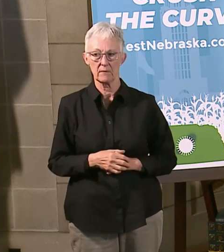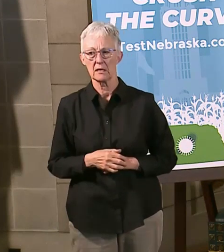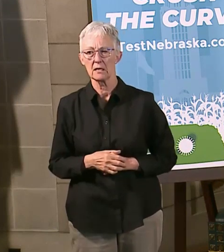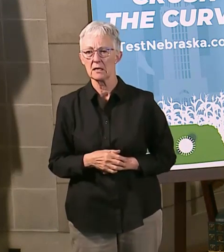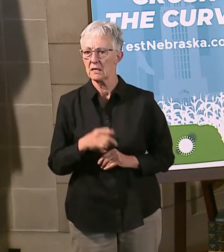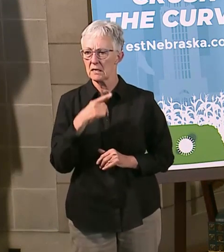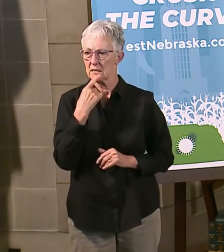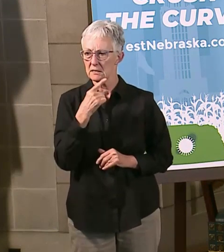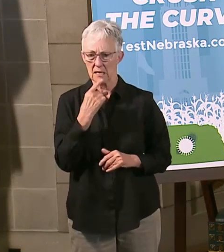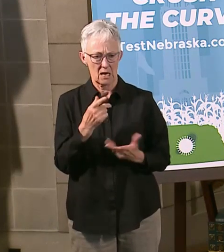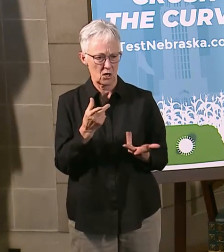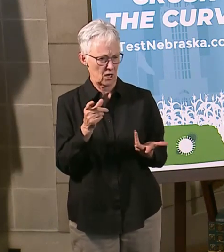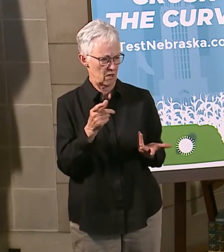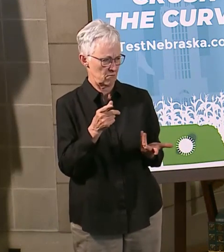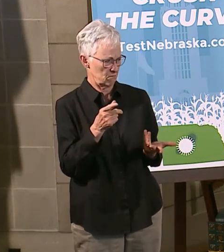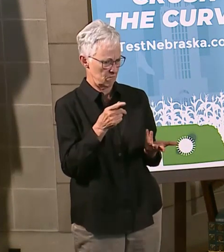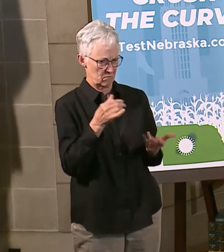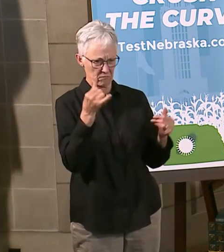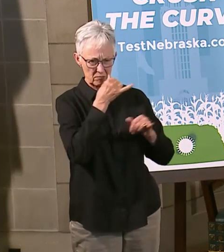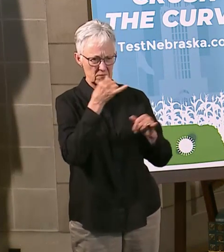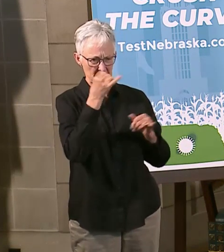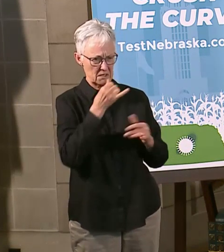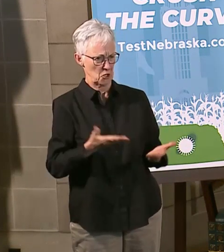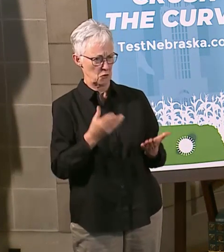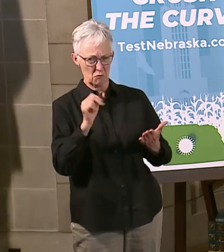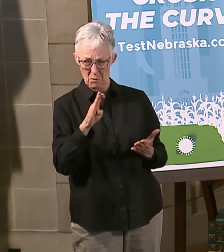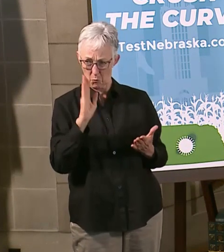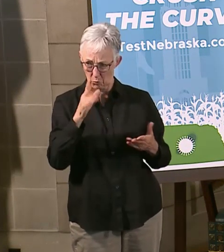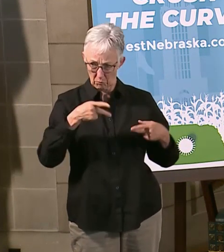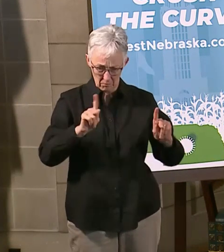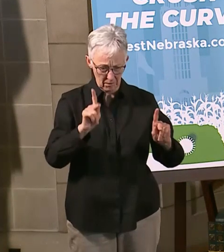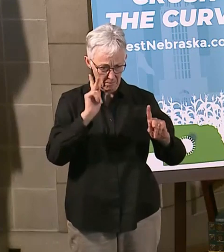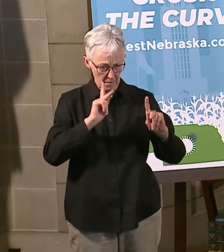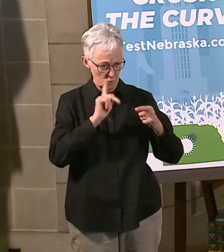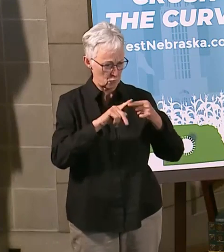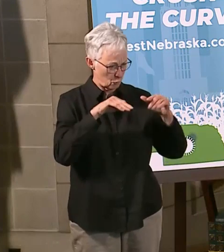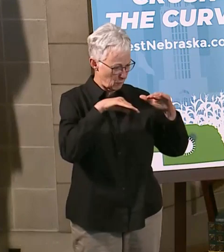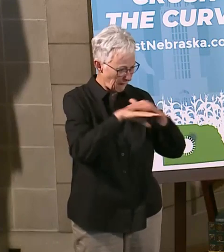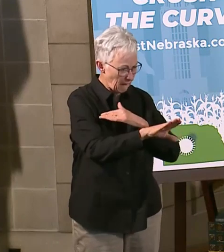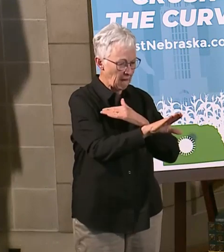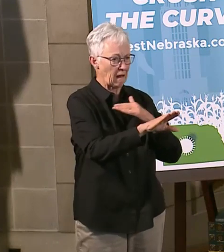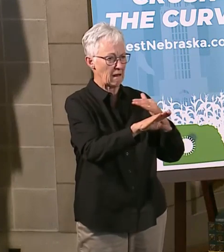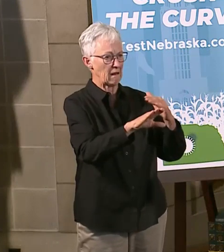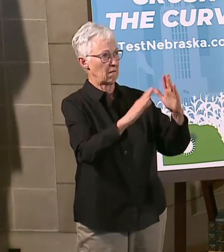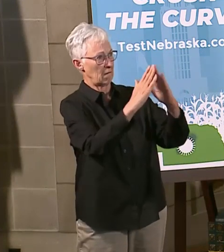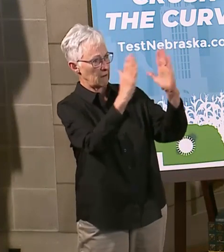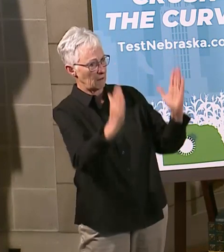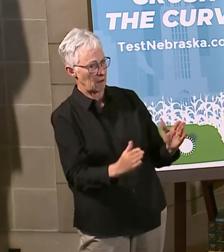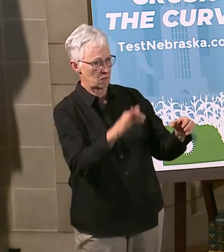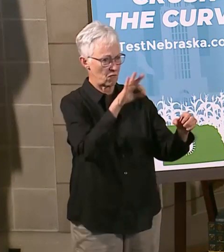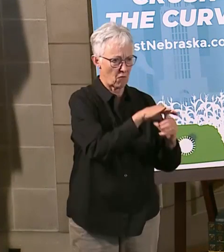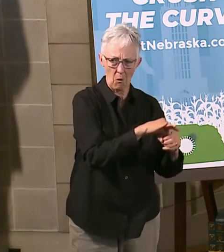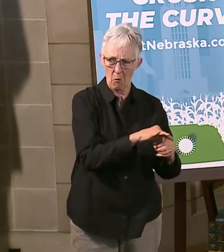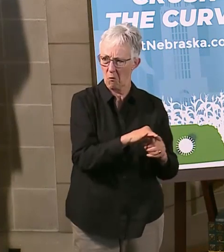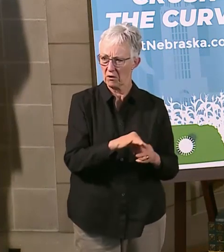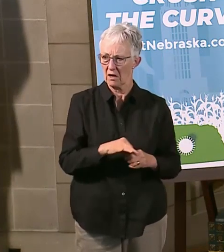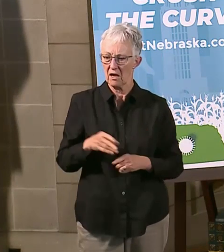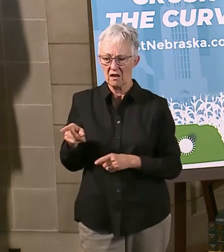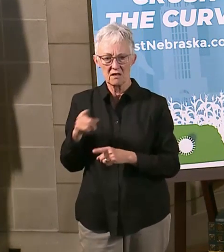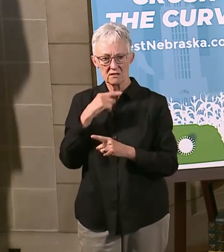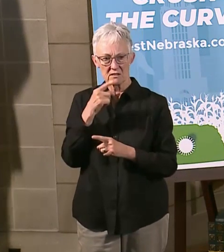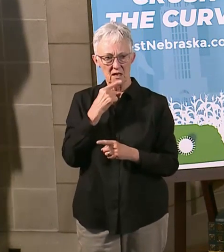allow in-person voting in Nebraska's upcoming primary. They say it's only being allowed because Republicans don't want to do anything that may help Democrats. Can you address